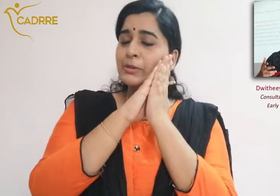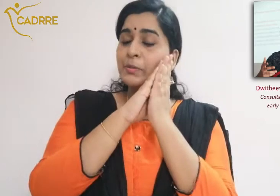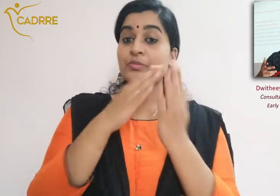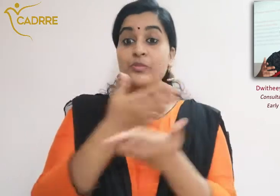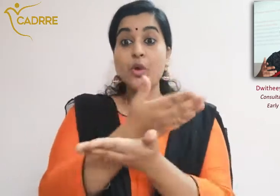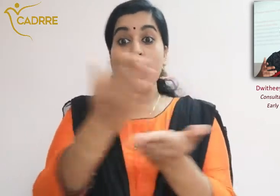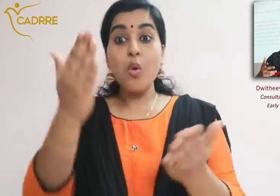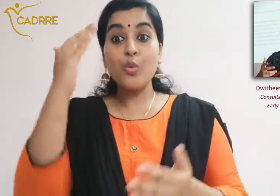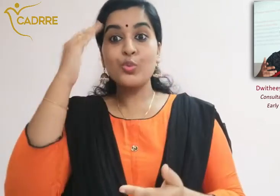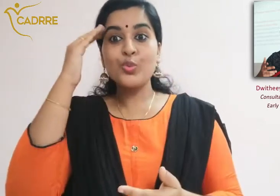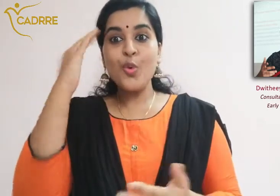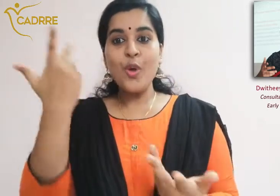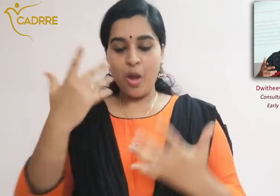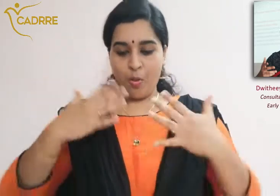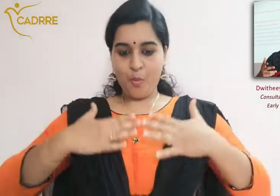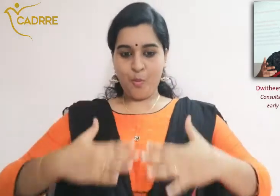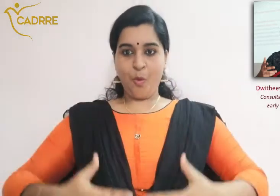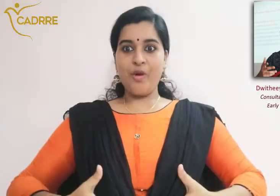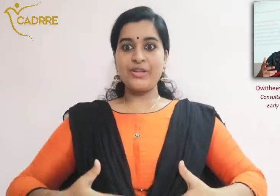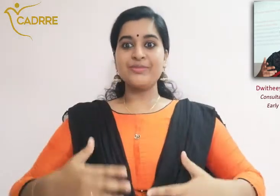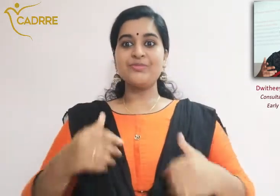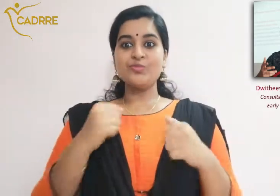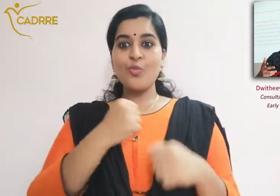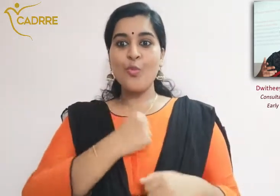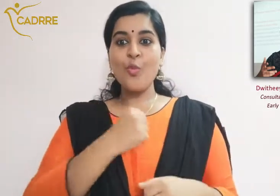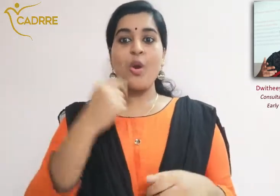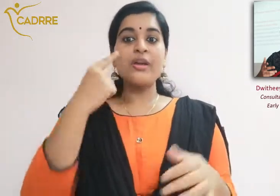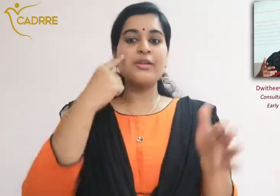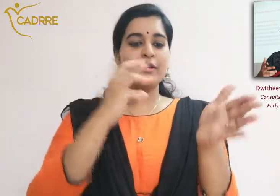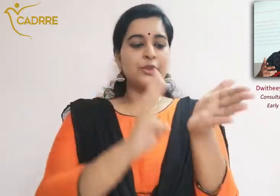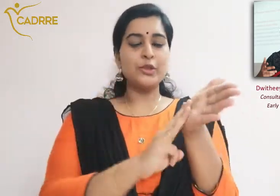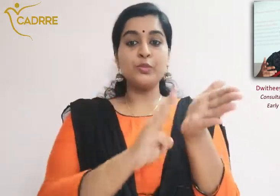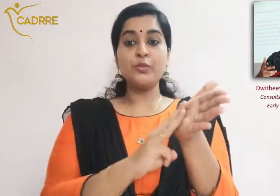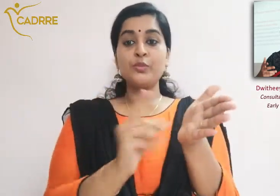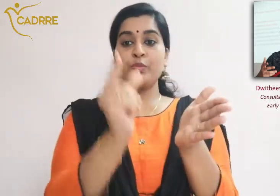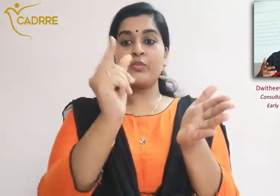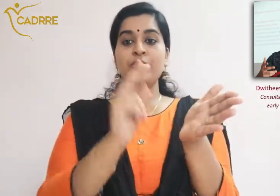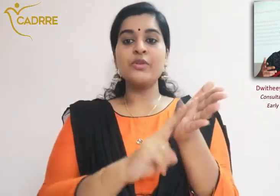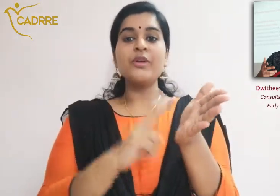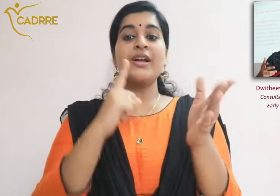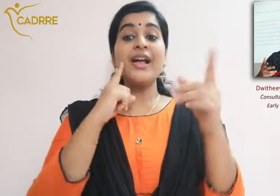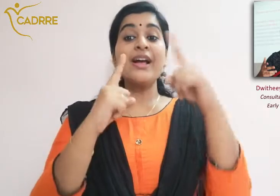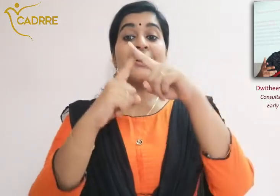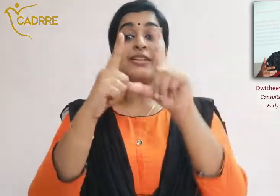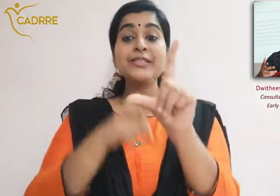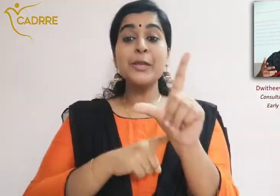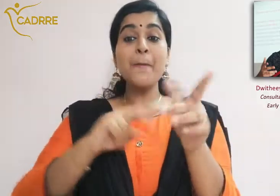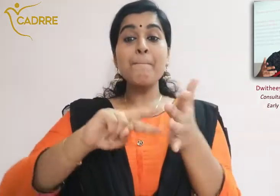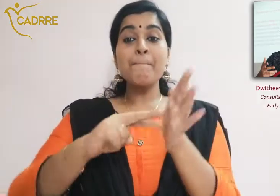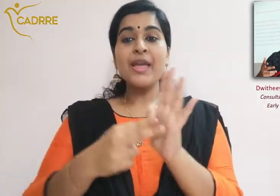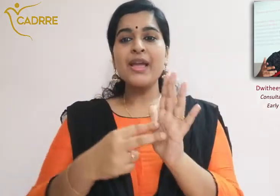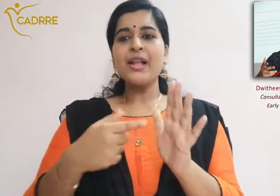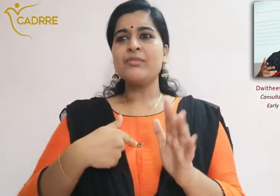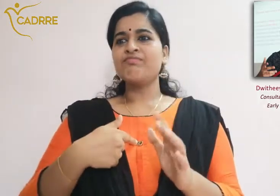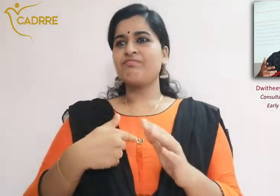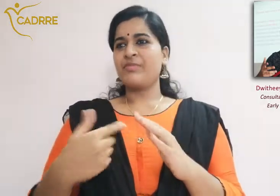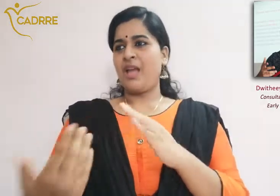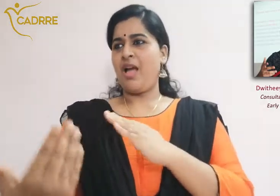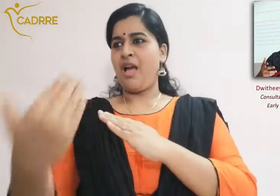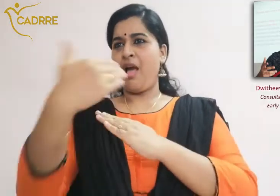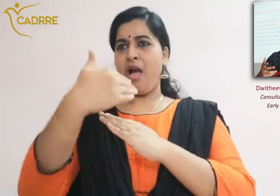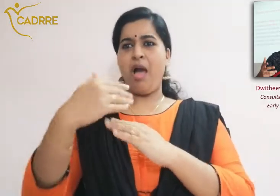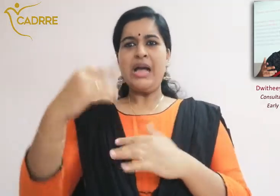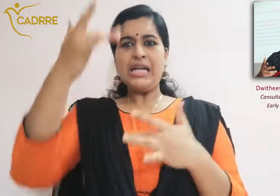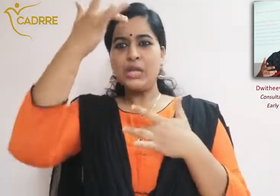Sleep, as you all know, it enhances your body's immunity. It is a process that lies so close to your